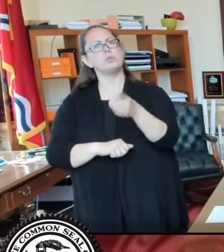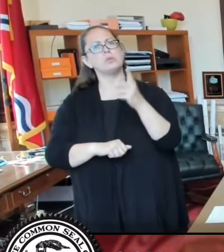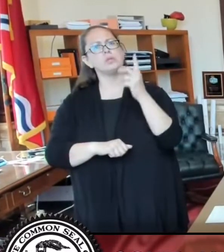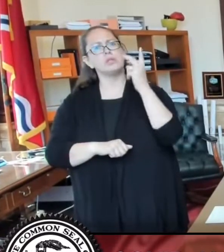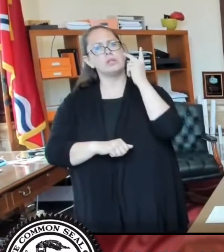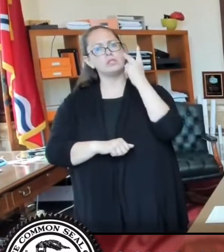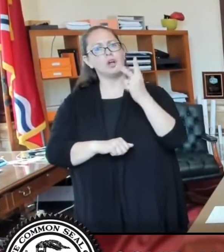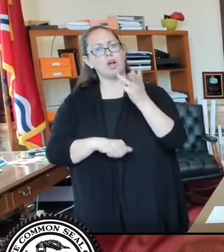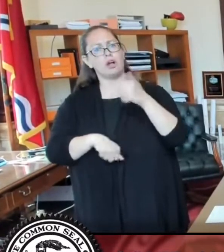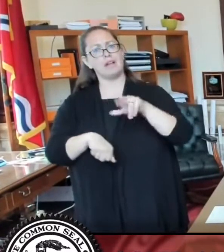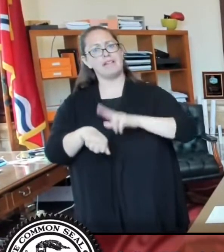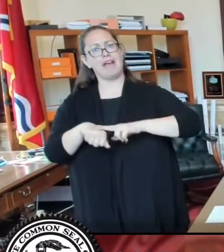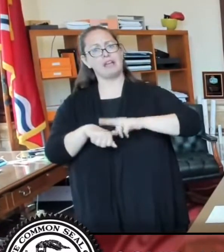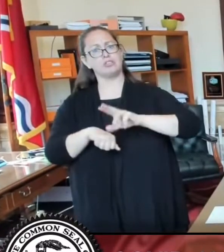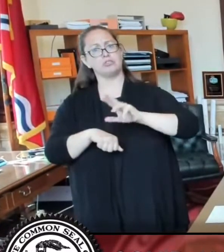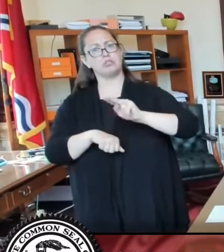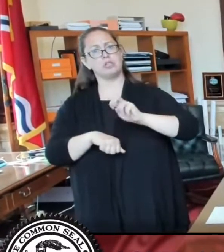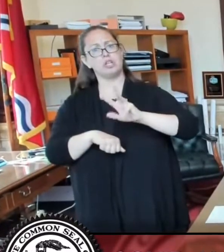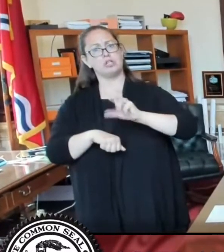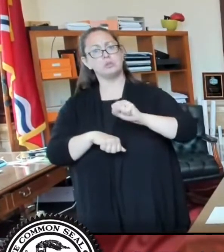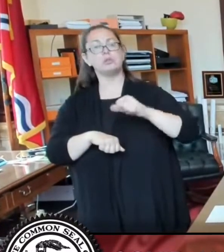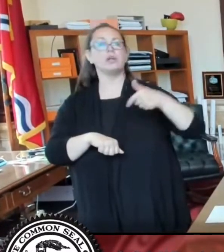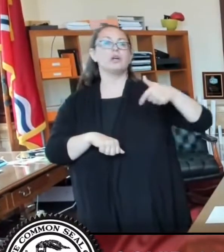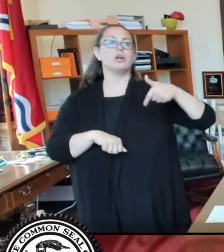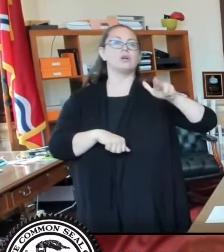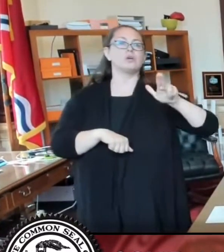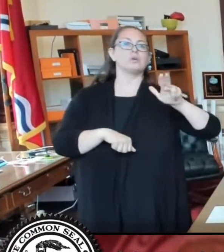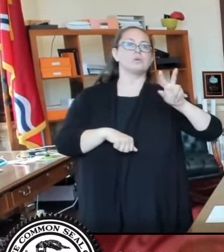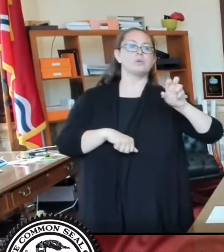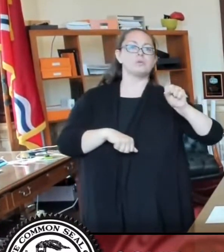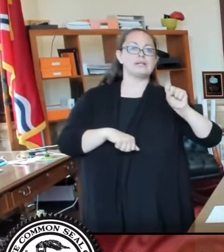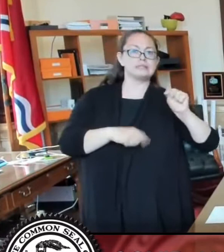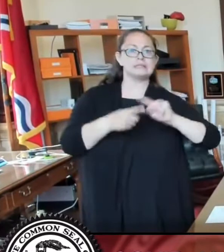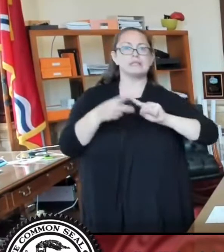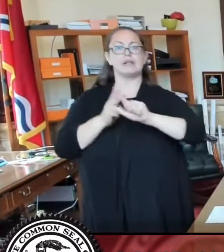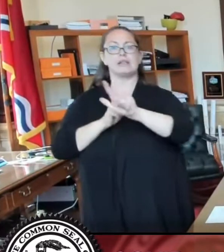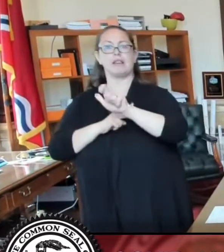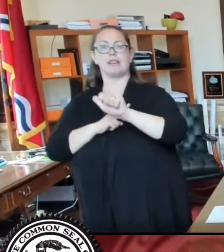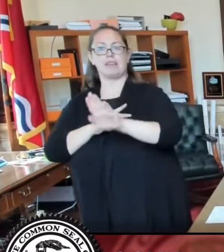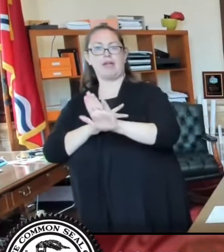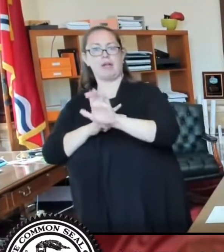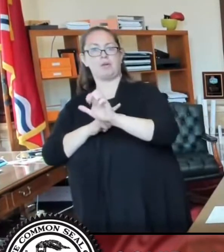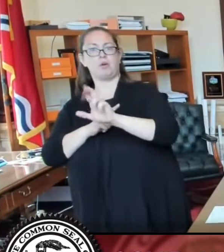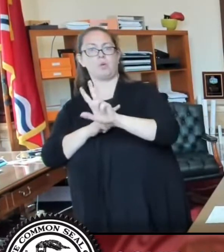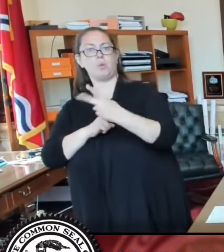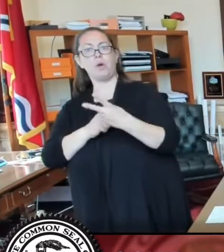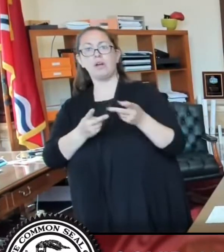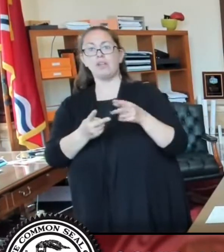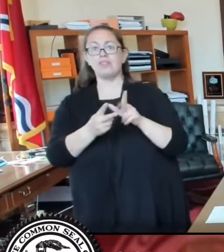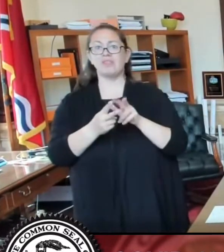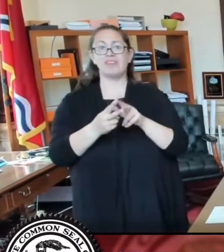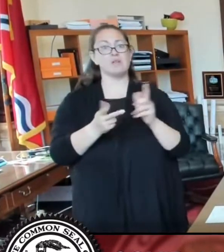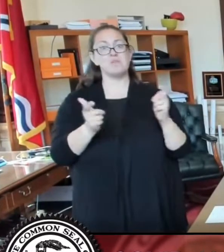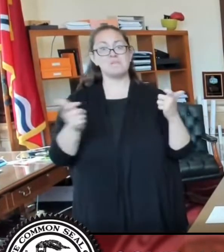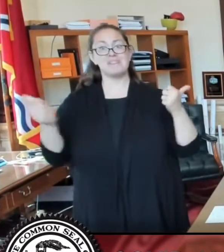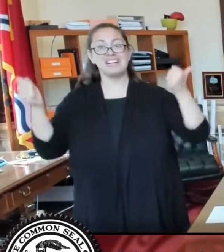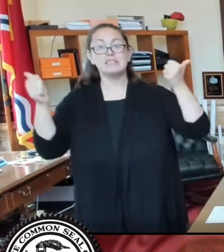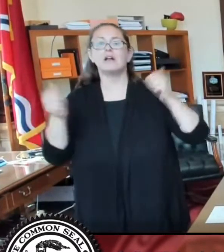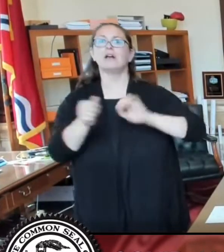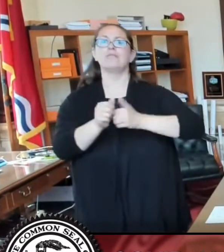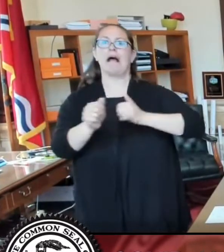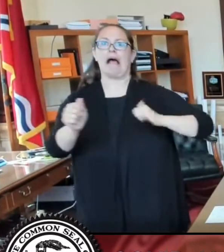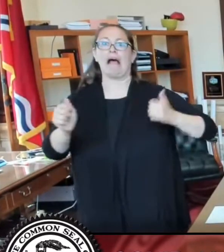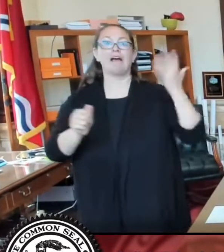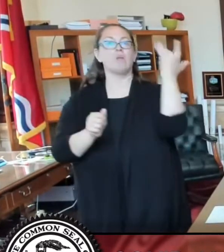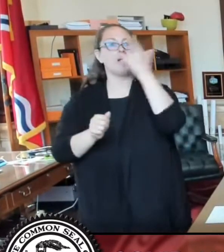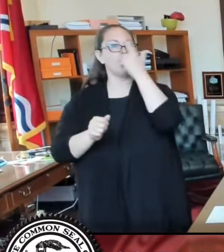the national news that Quest and LabCorp, which are the two biggest they are now have a backup because we have enough